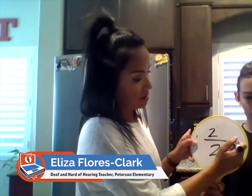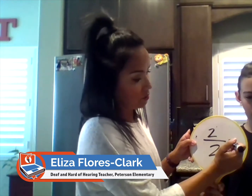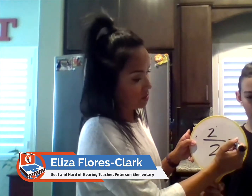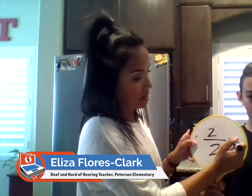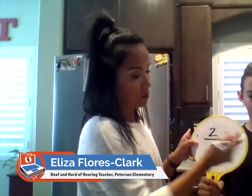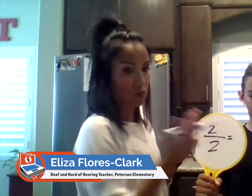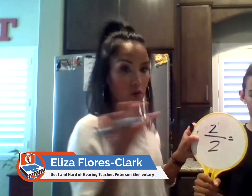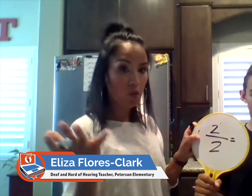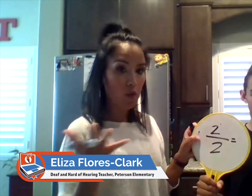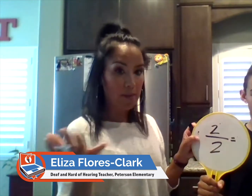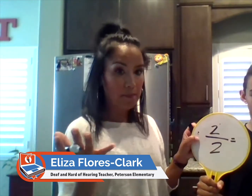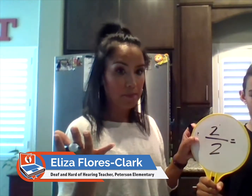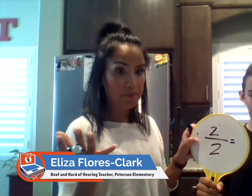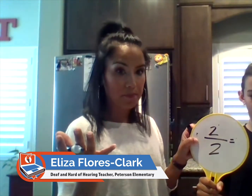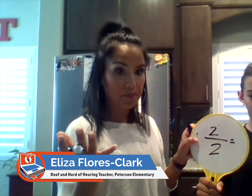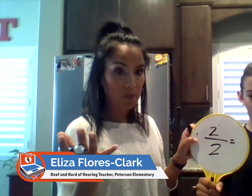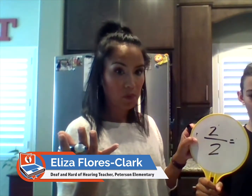would equal what?